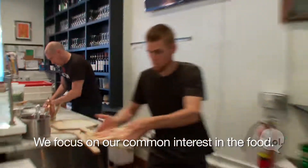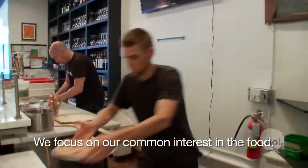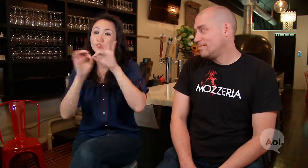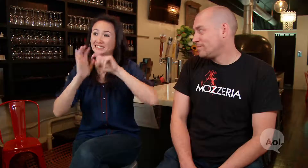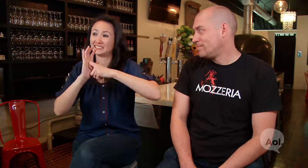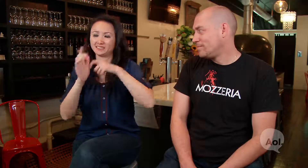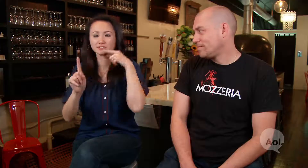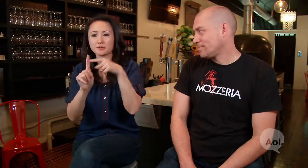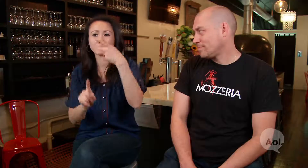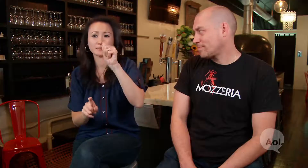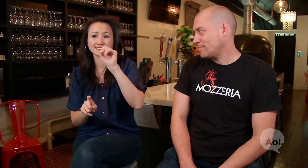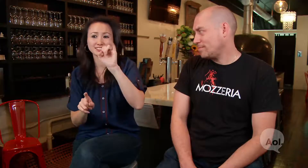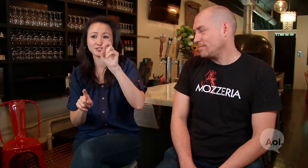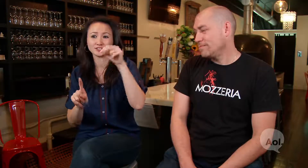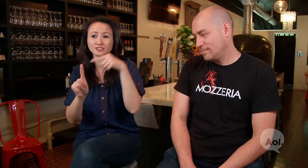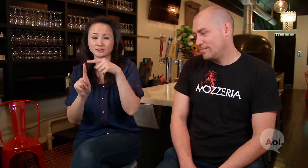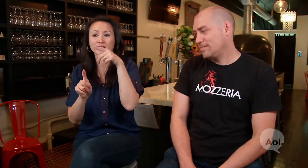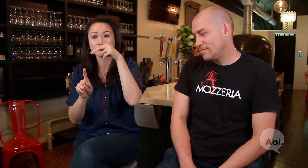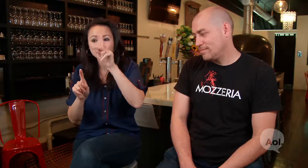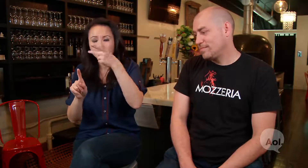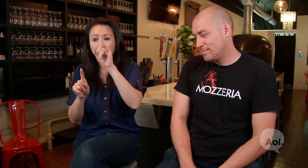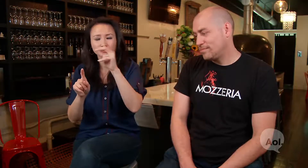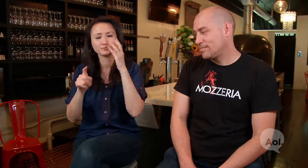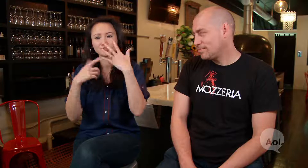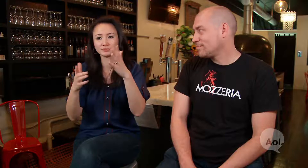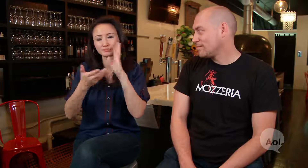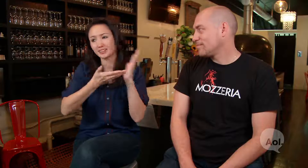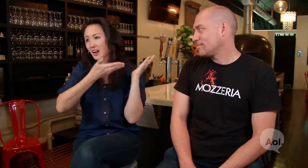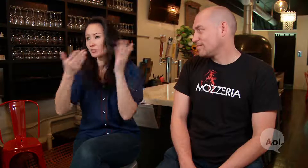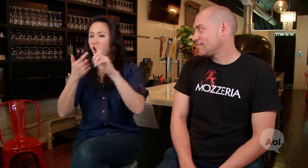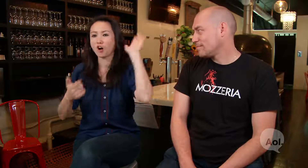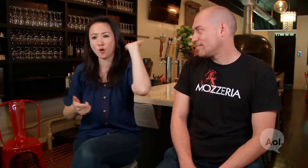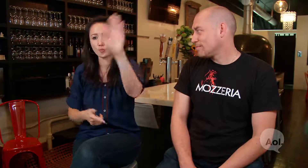The key is to follow your passion, and that's what will carry you all the way through.